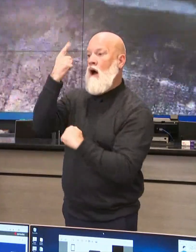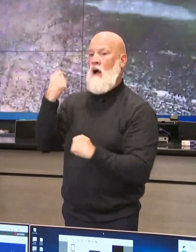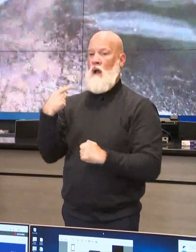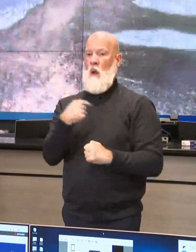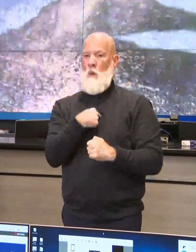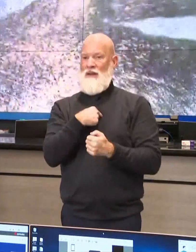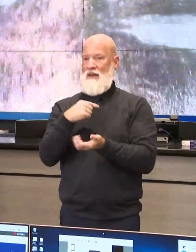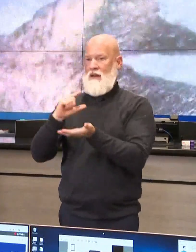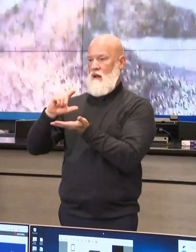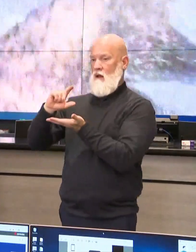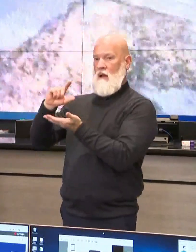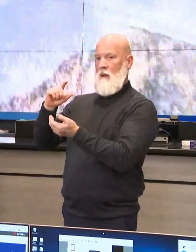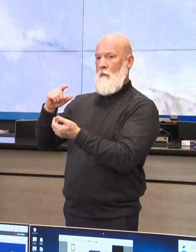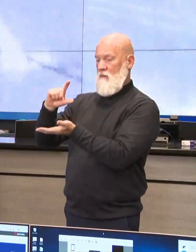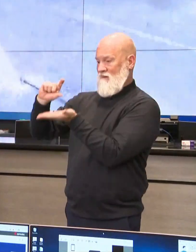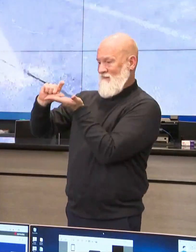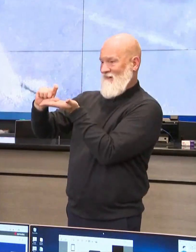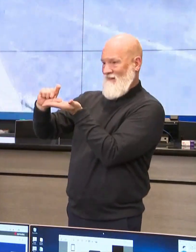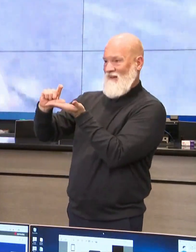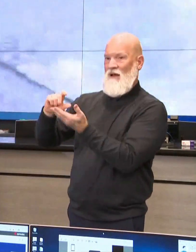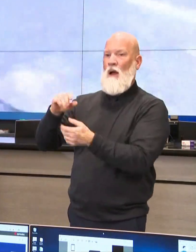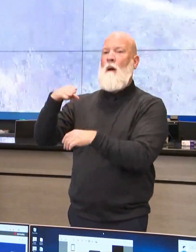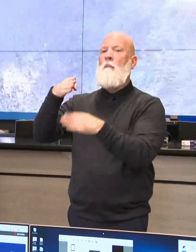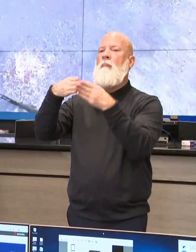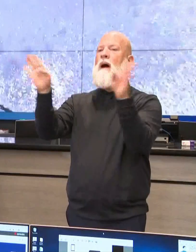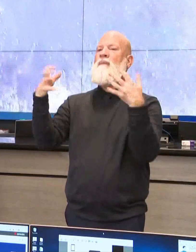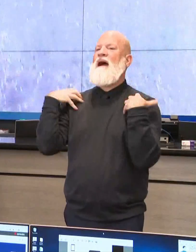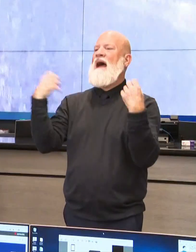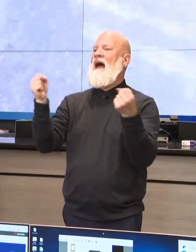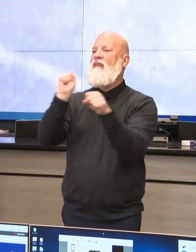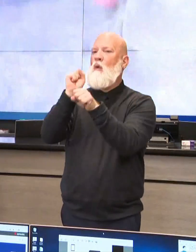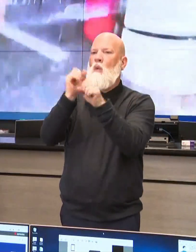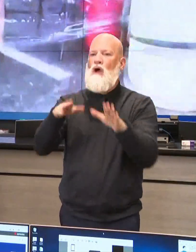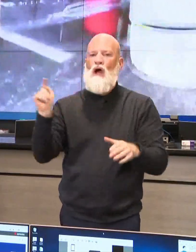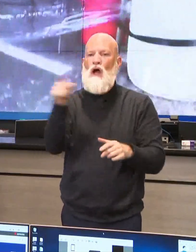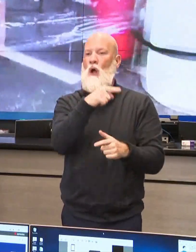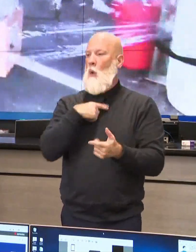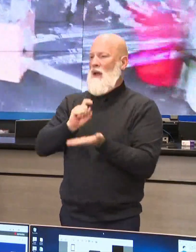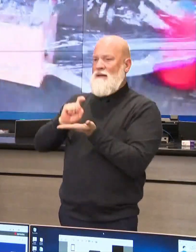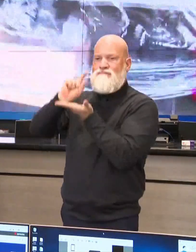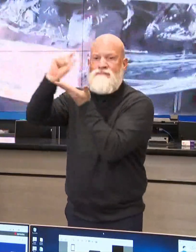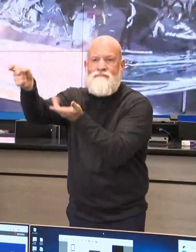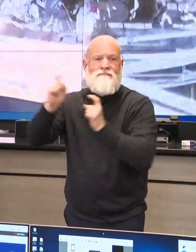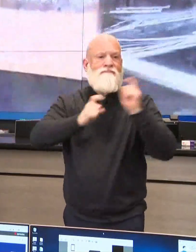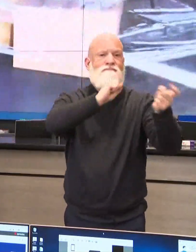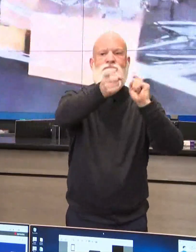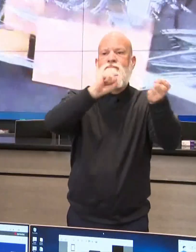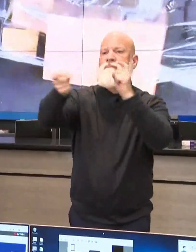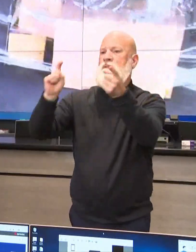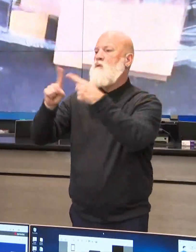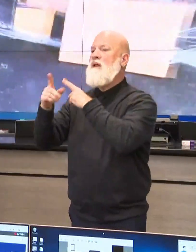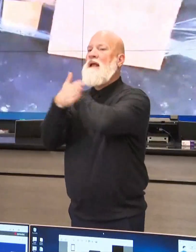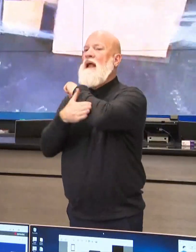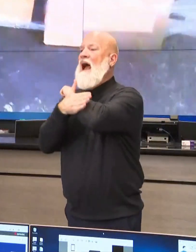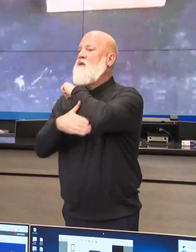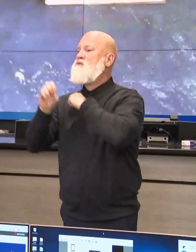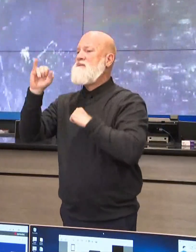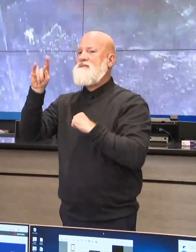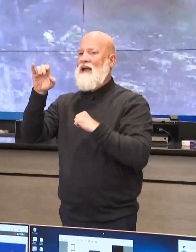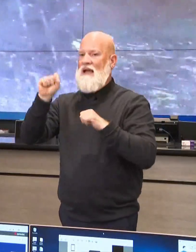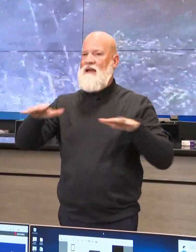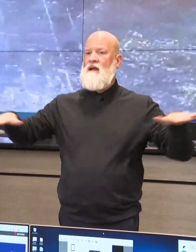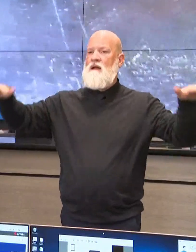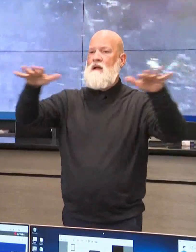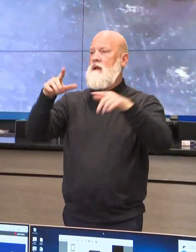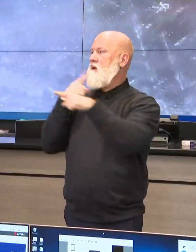another site. I mean, we're definitely going to open other sites around the state when we get more supply. That is our goal. Got time for two more folks if you go. And Governor, can